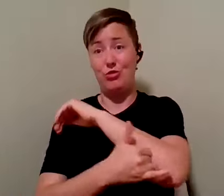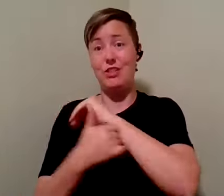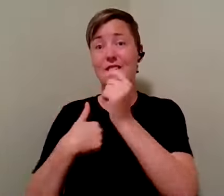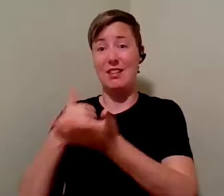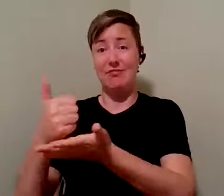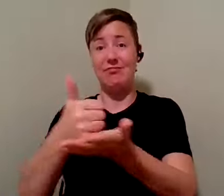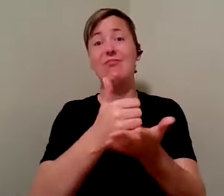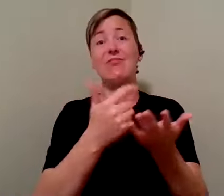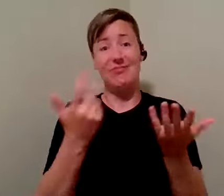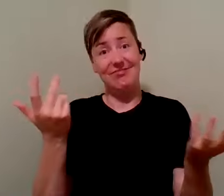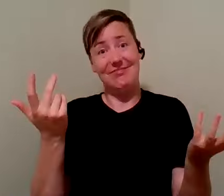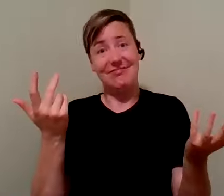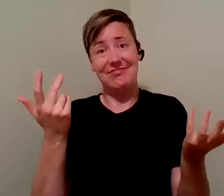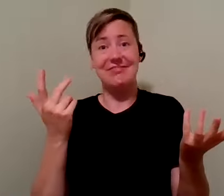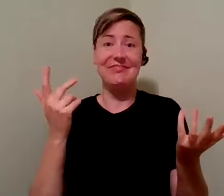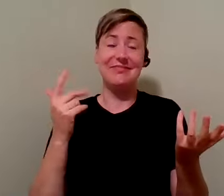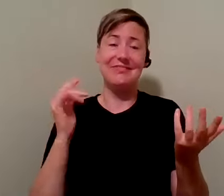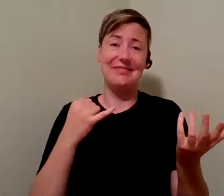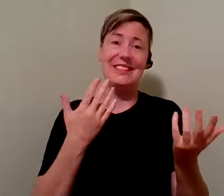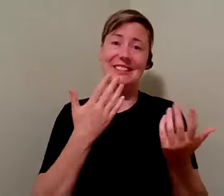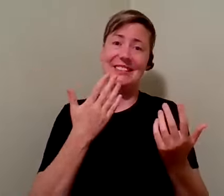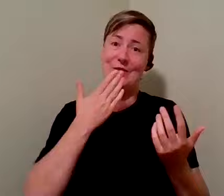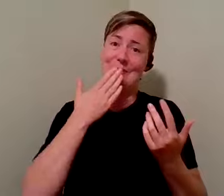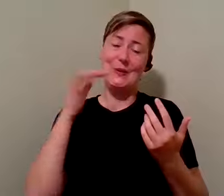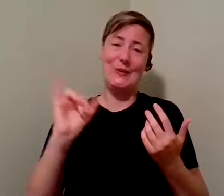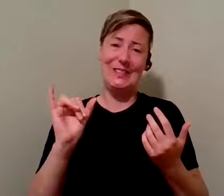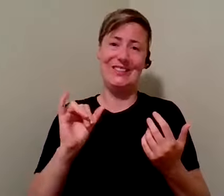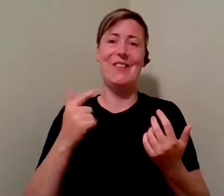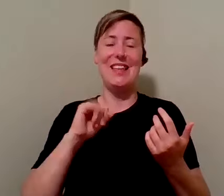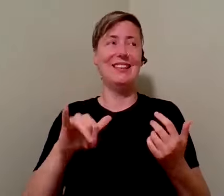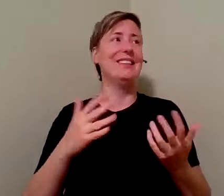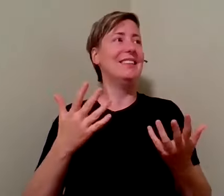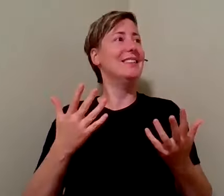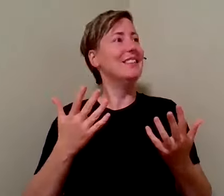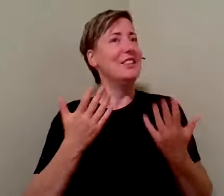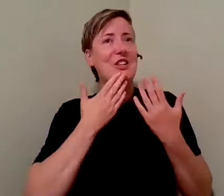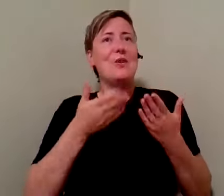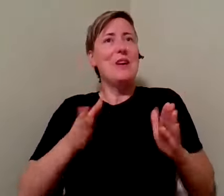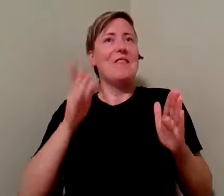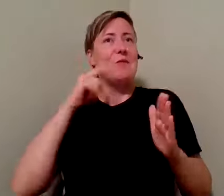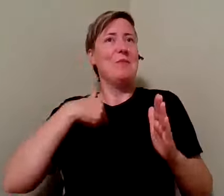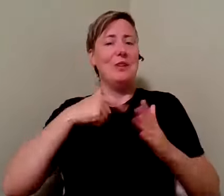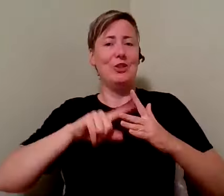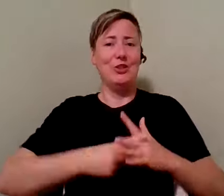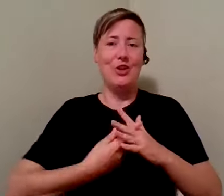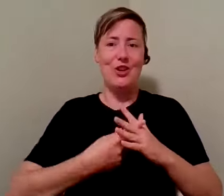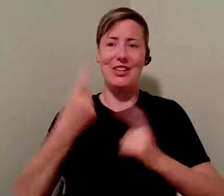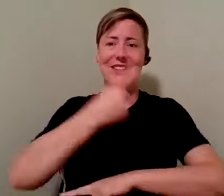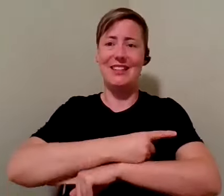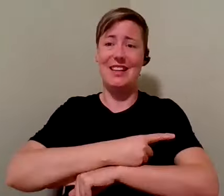way for me to start the day. It's, I should have my head examined. And at the start of this meeting, I